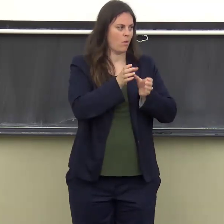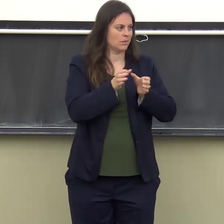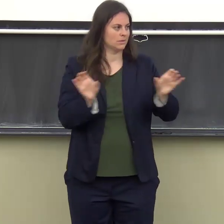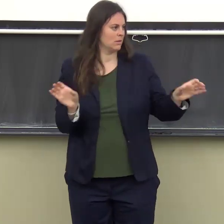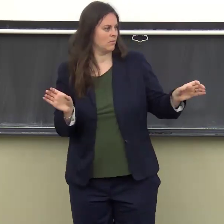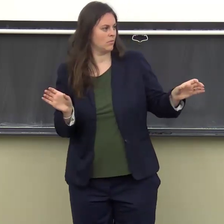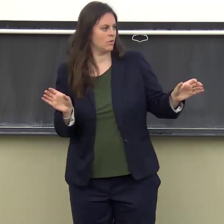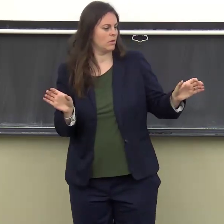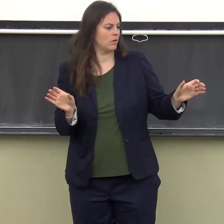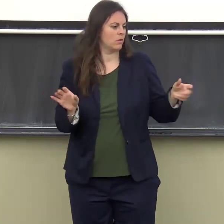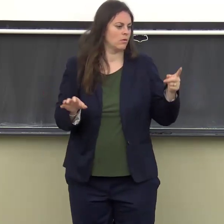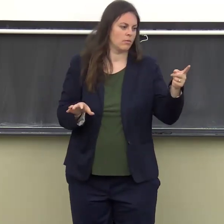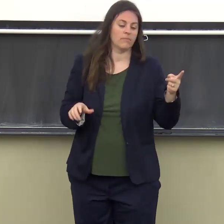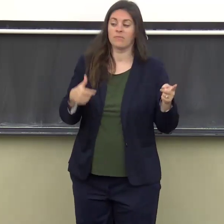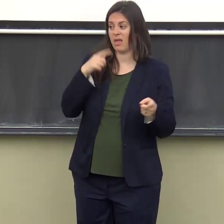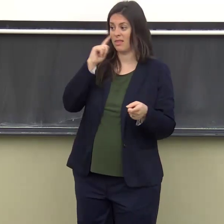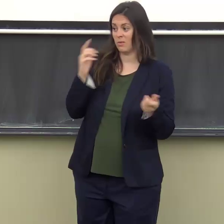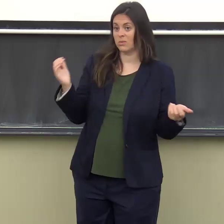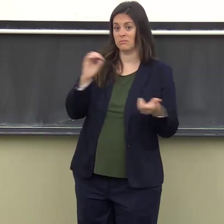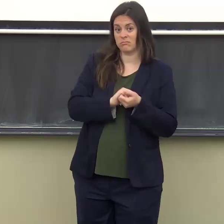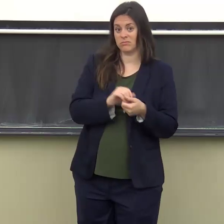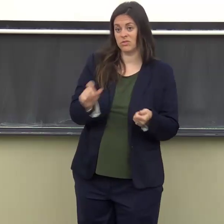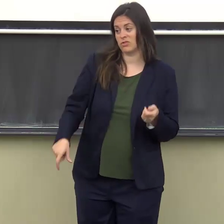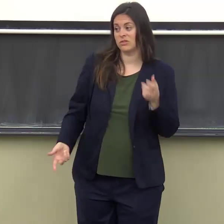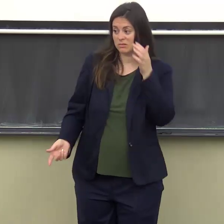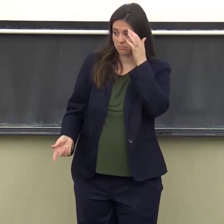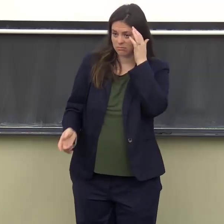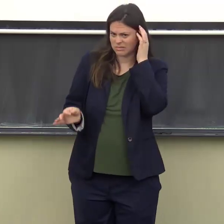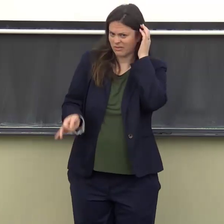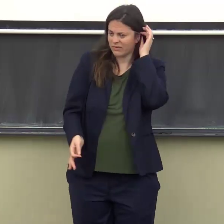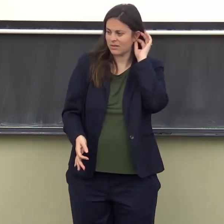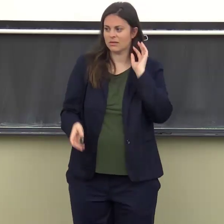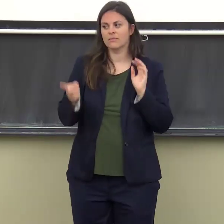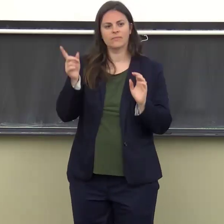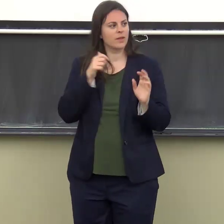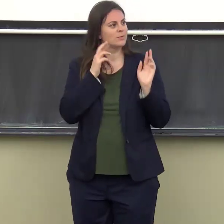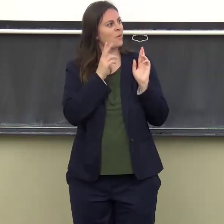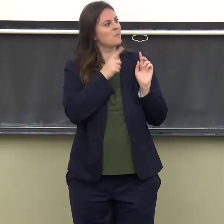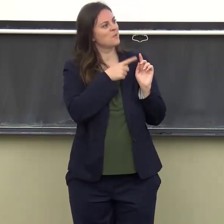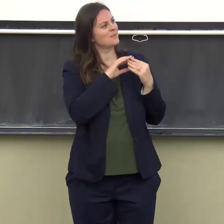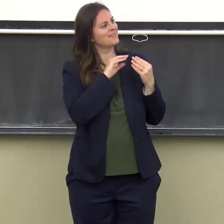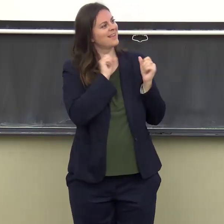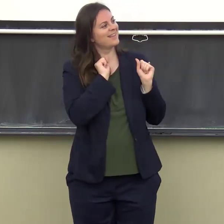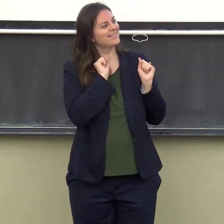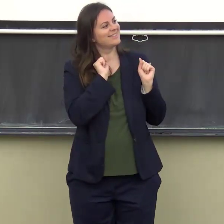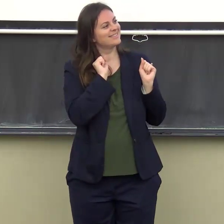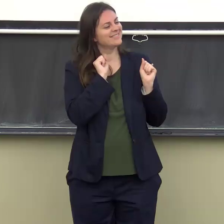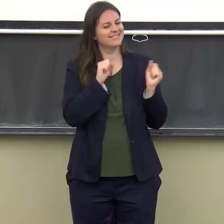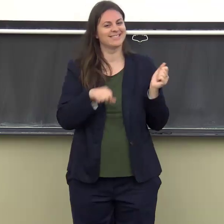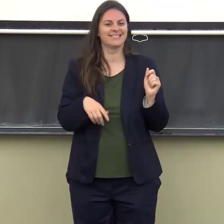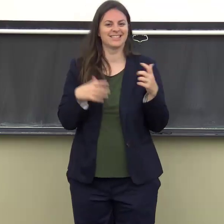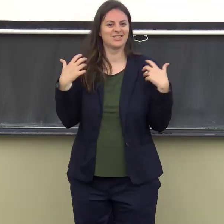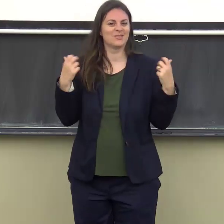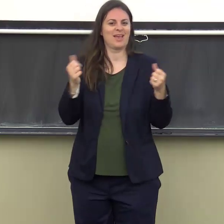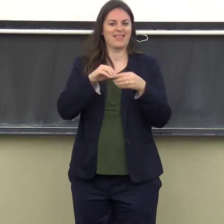channels? No, I think we should join them together. Definitely. Yeah, hoping yeah, strength in